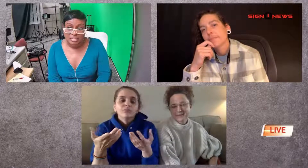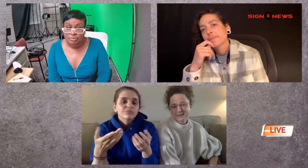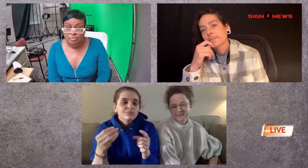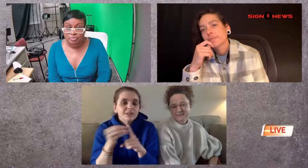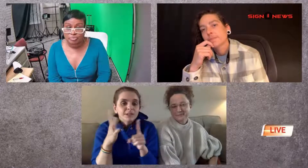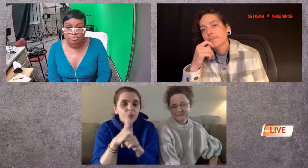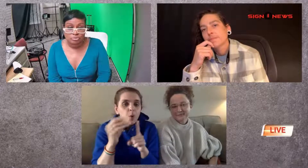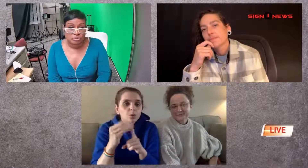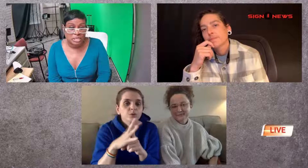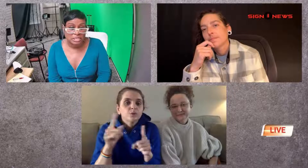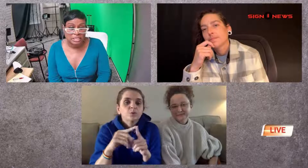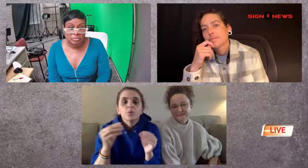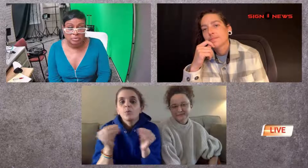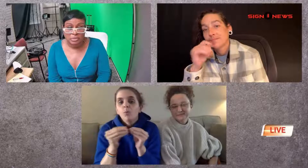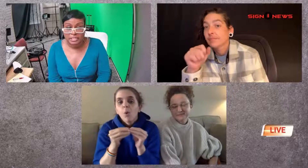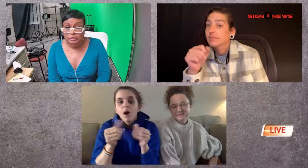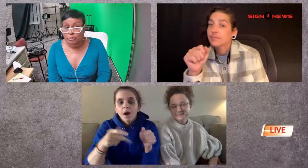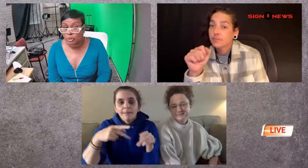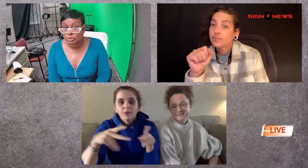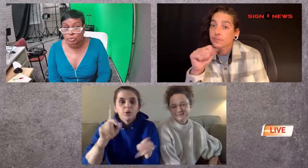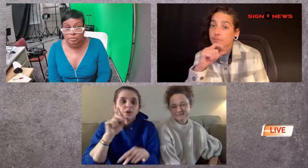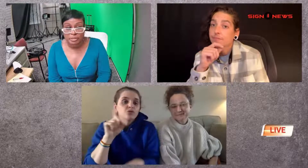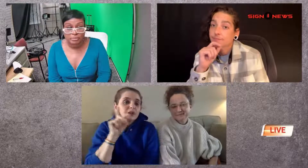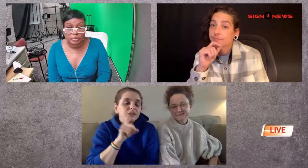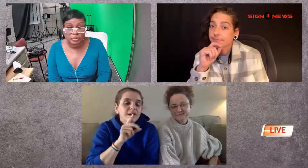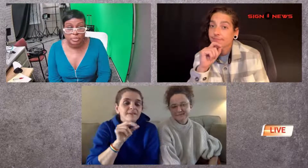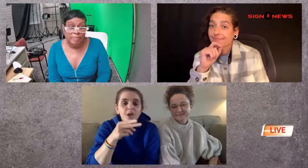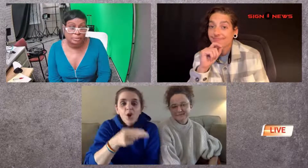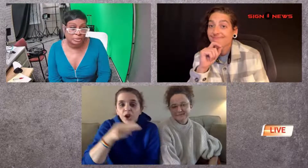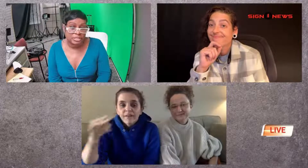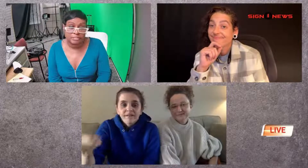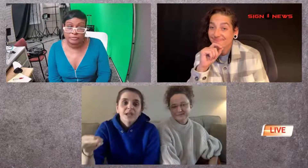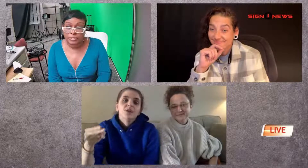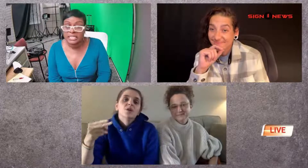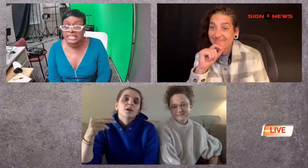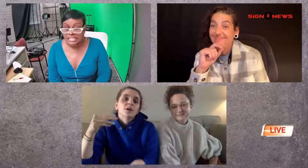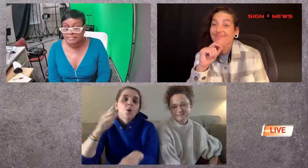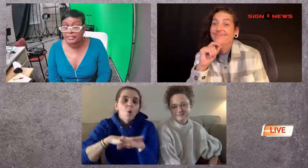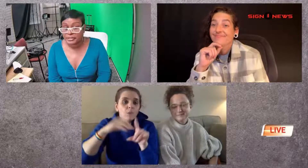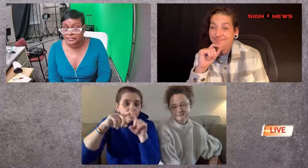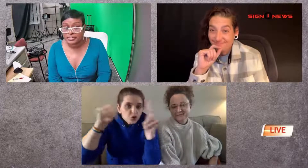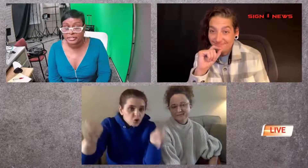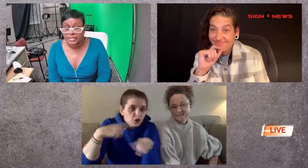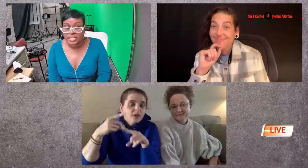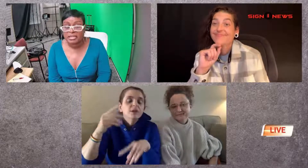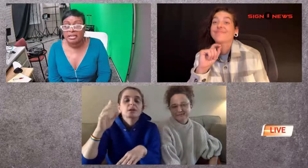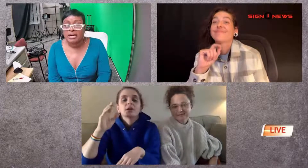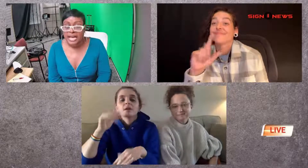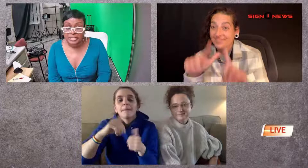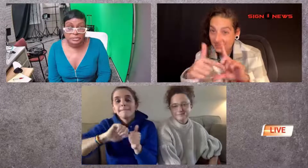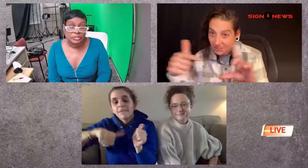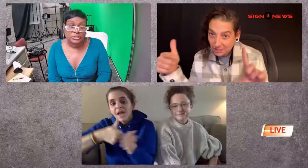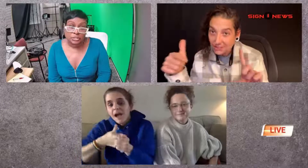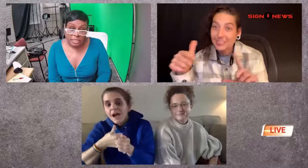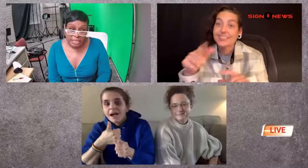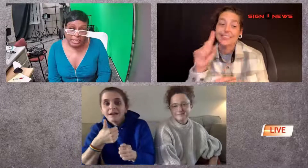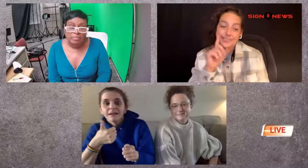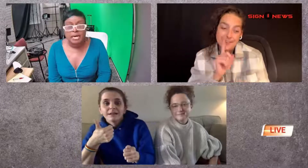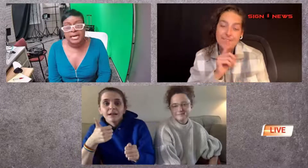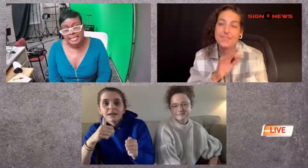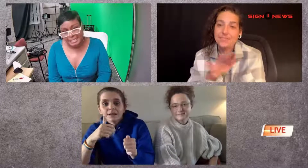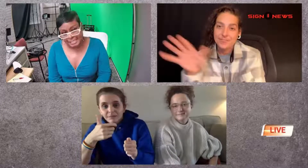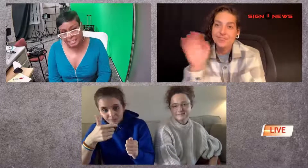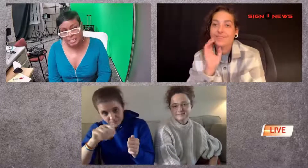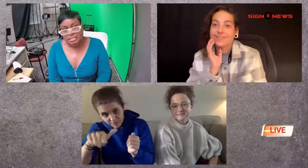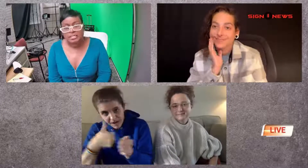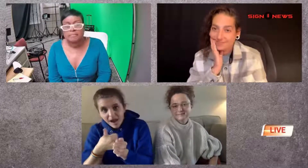that this project will expose more people to opportunities for deaf and hard of hearing actors on screen,